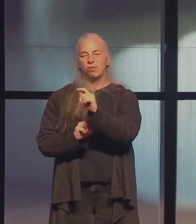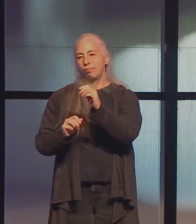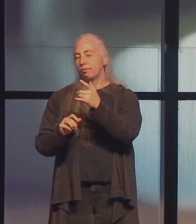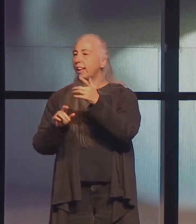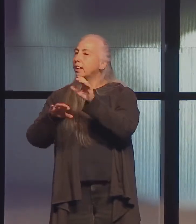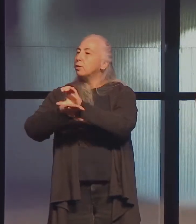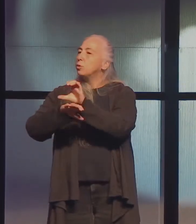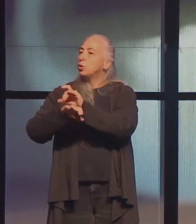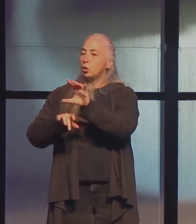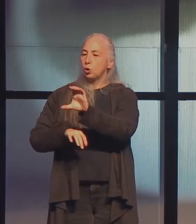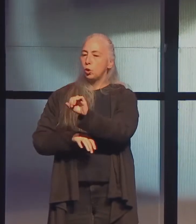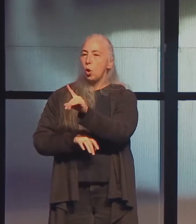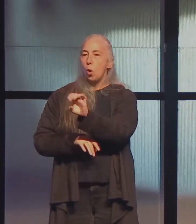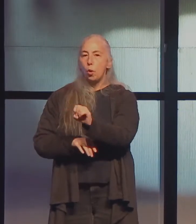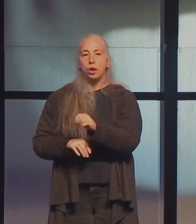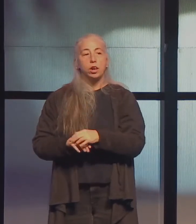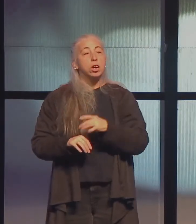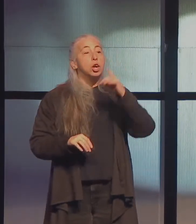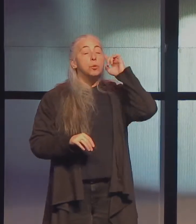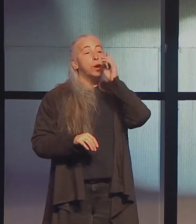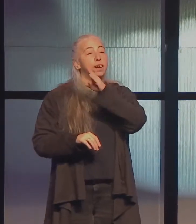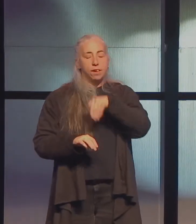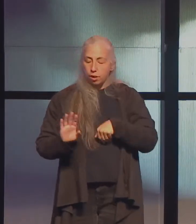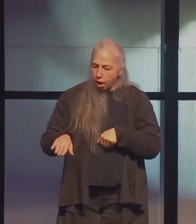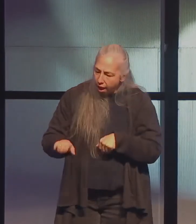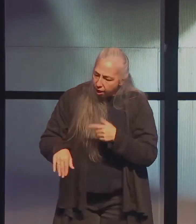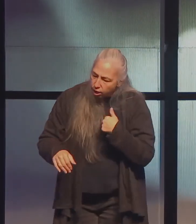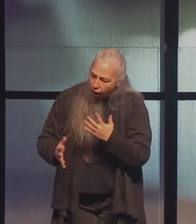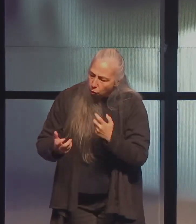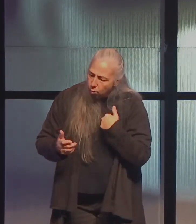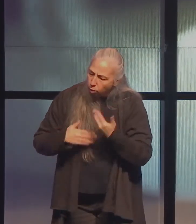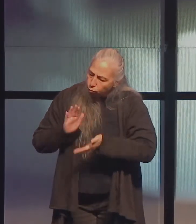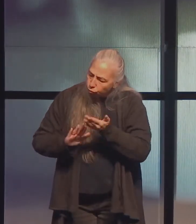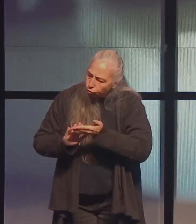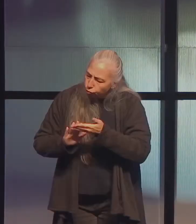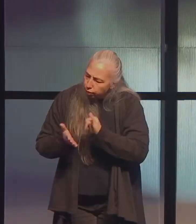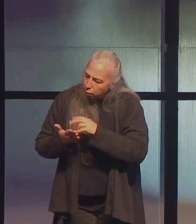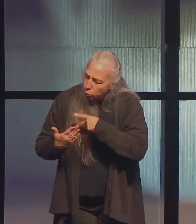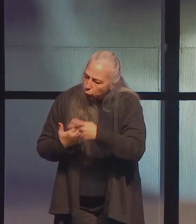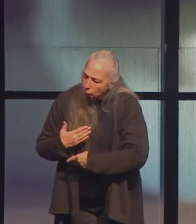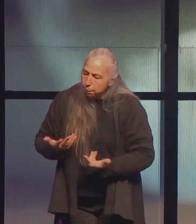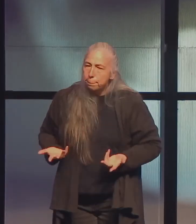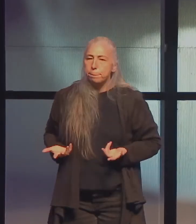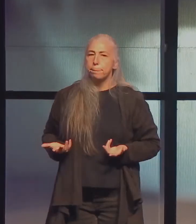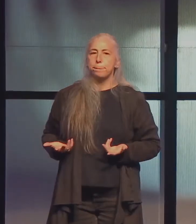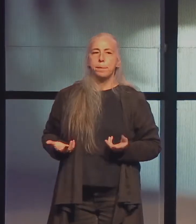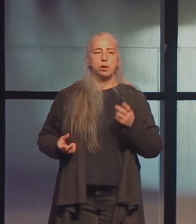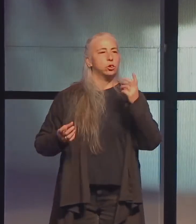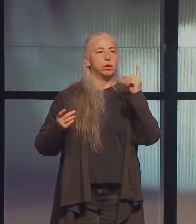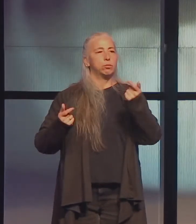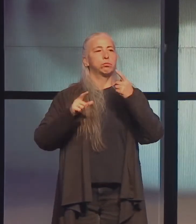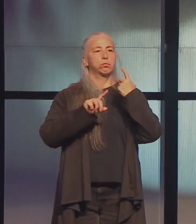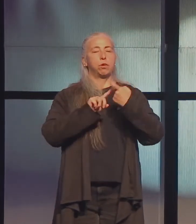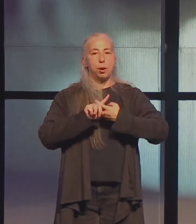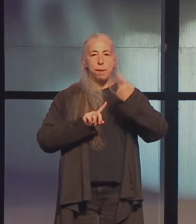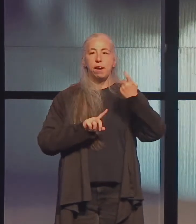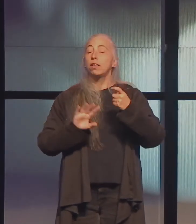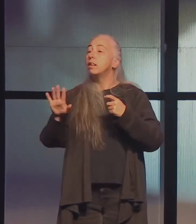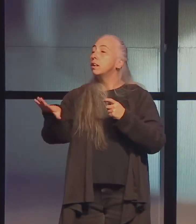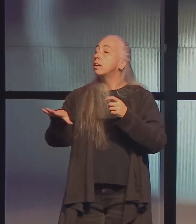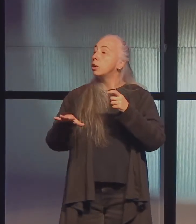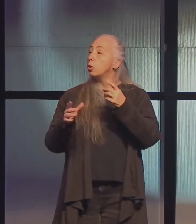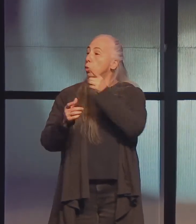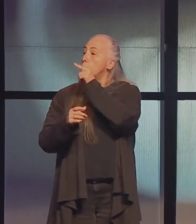without asking you. Your brain doesn't go, would it be okay if I ran this schema? No, it just does it automatically. So think about a restaurant. How many of y'all have